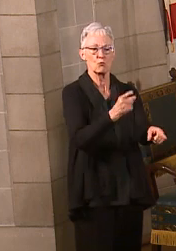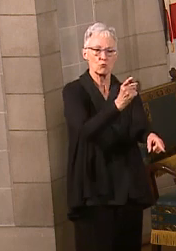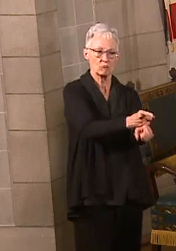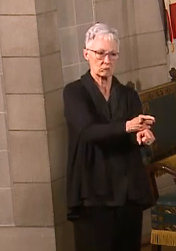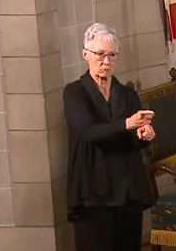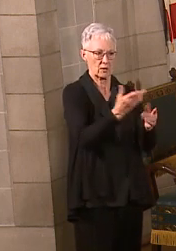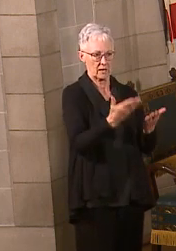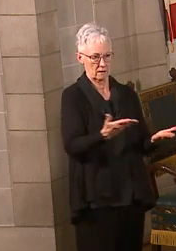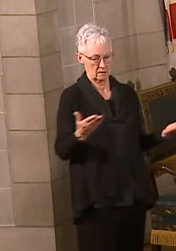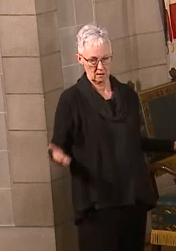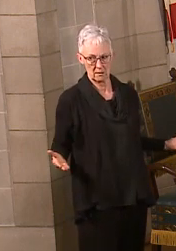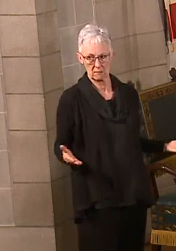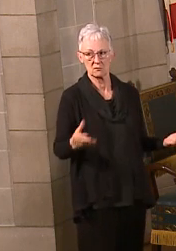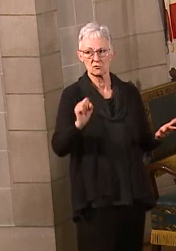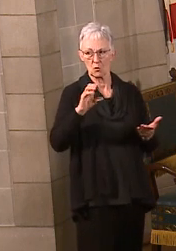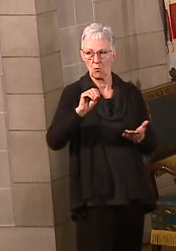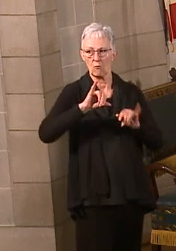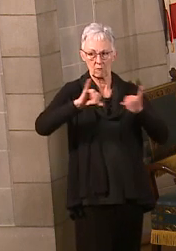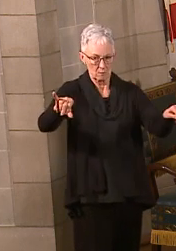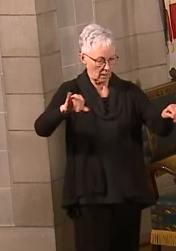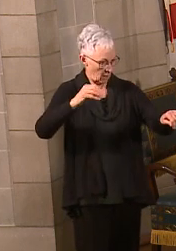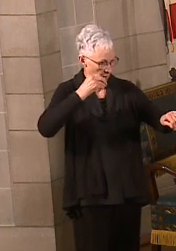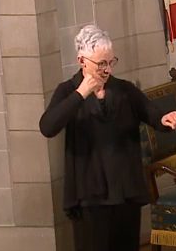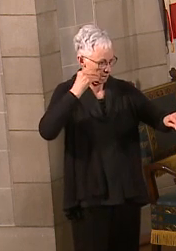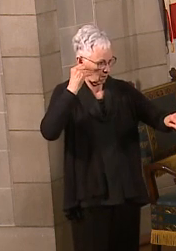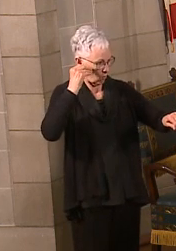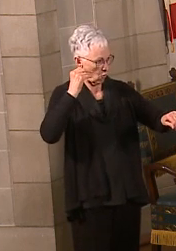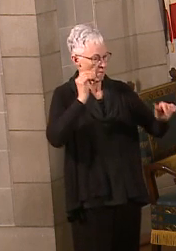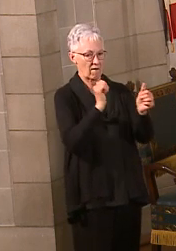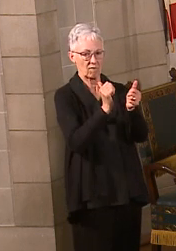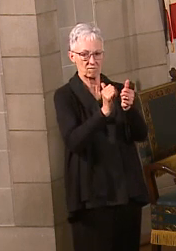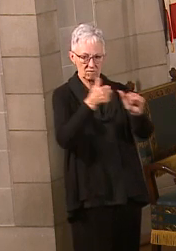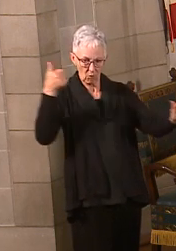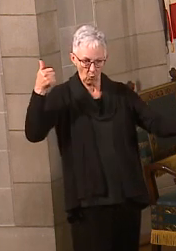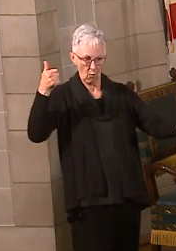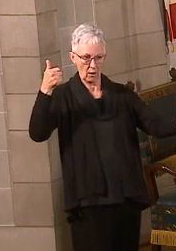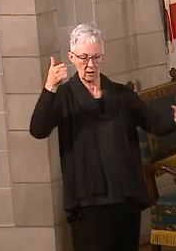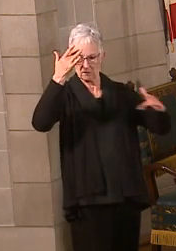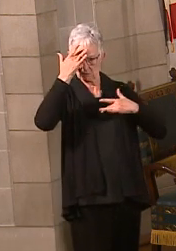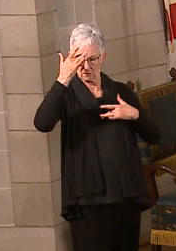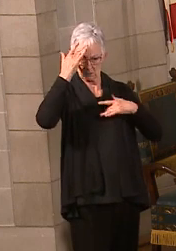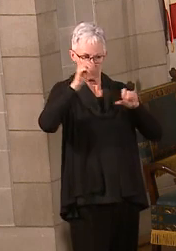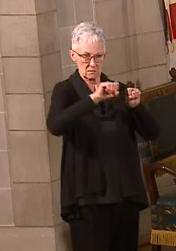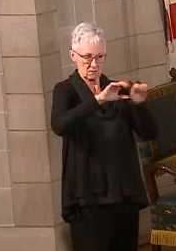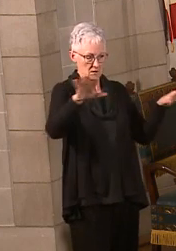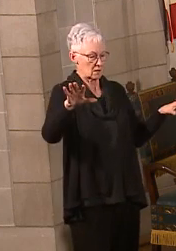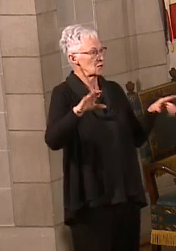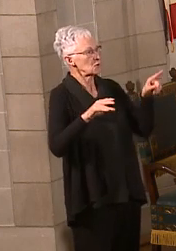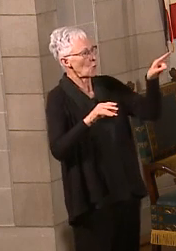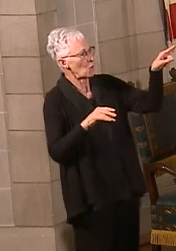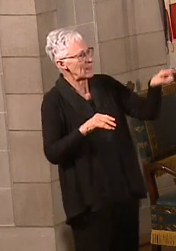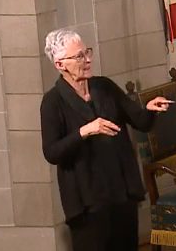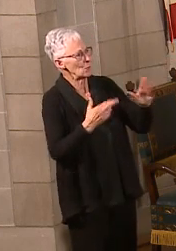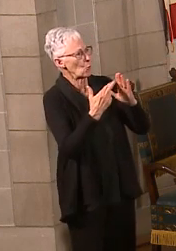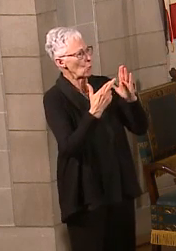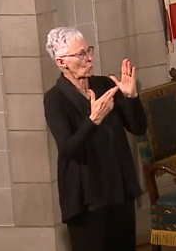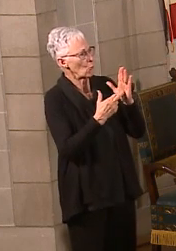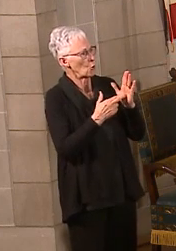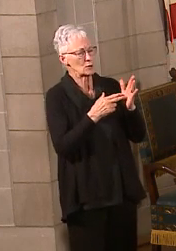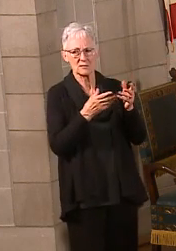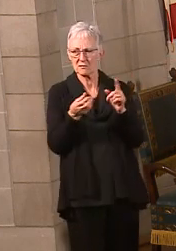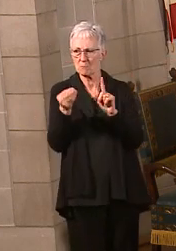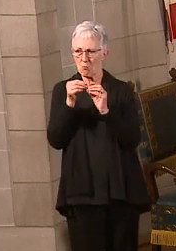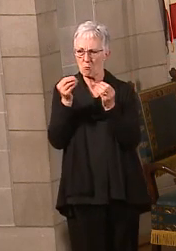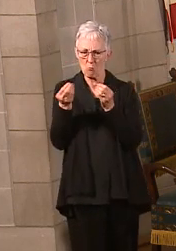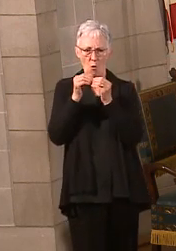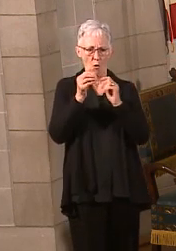state. So we're giving these rules so that we can be specific about what we mean by stay home, right? So we